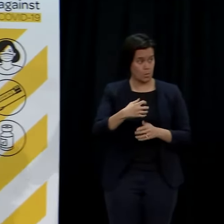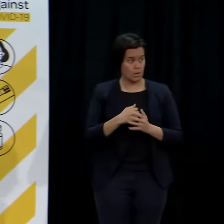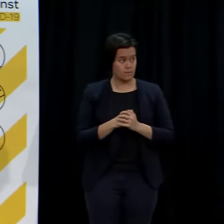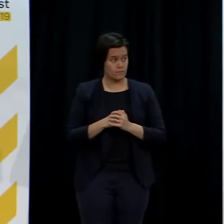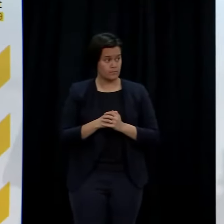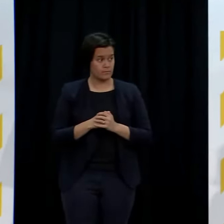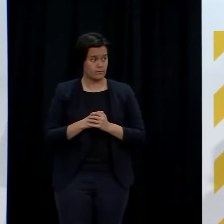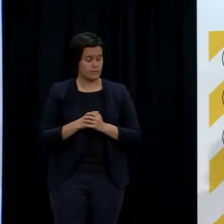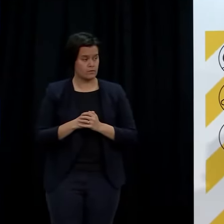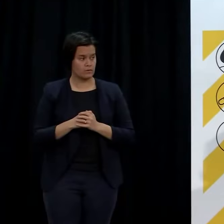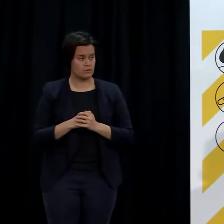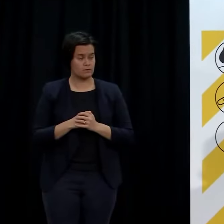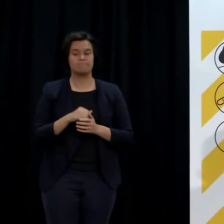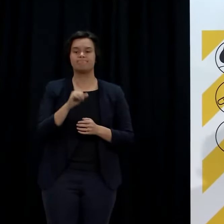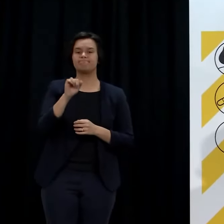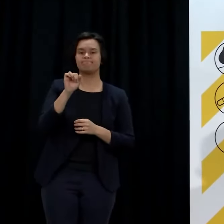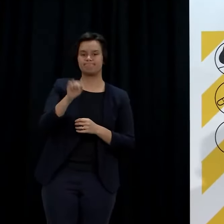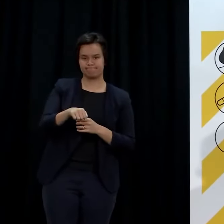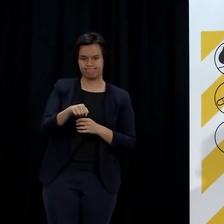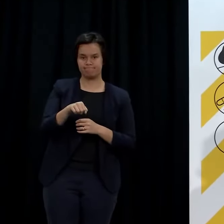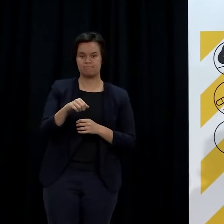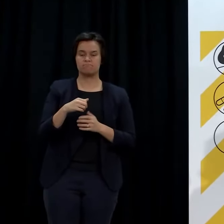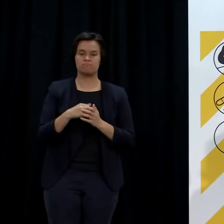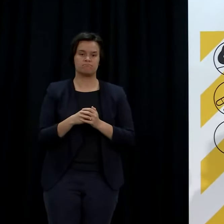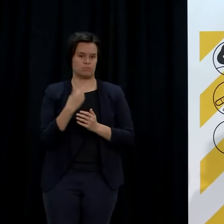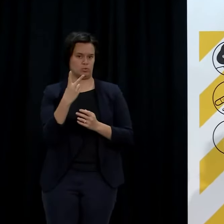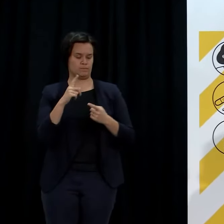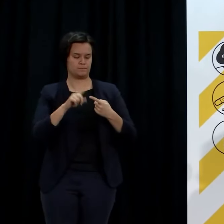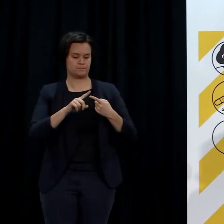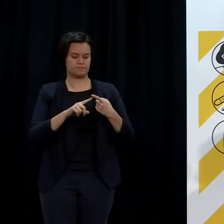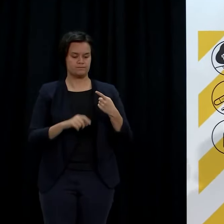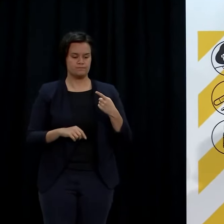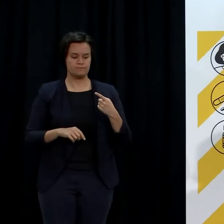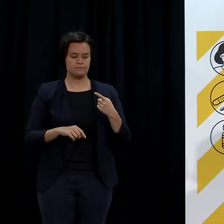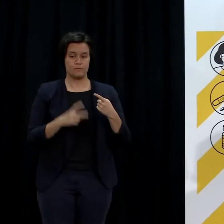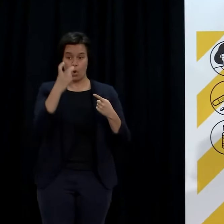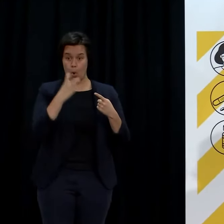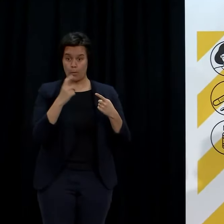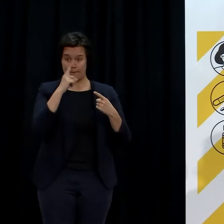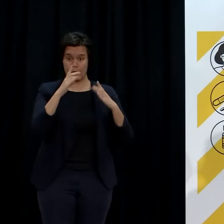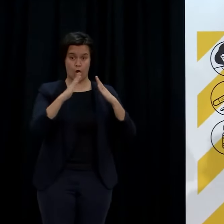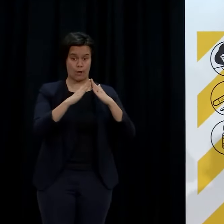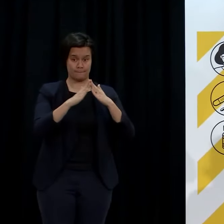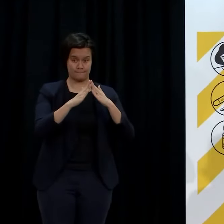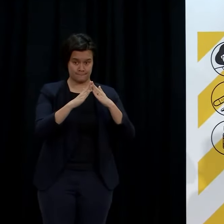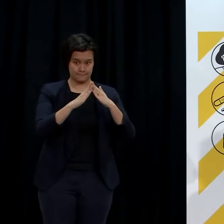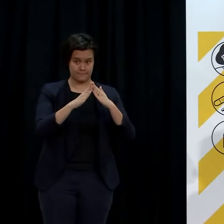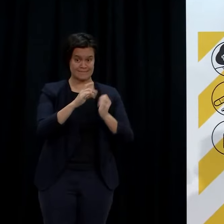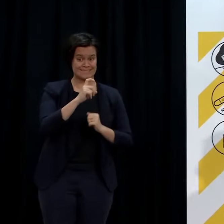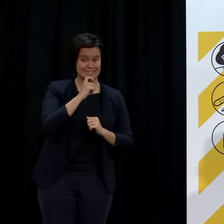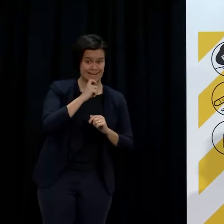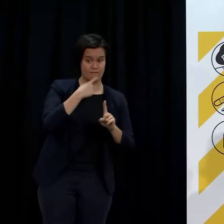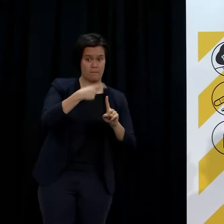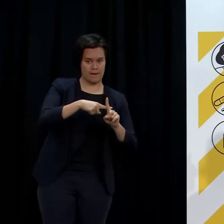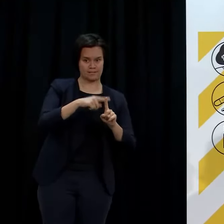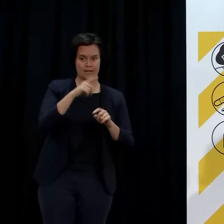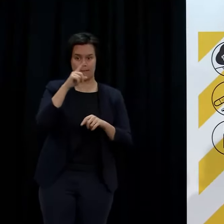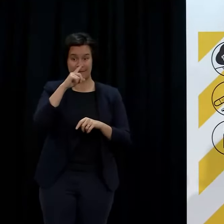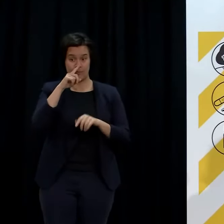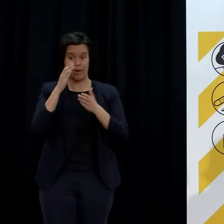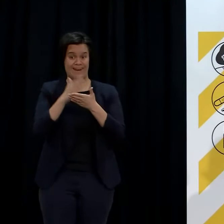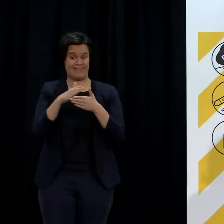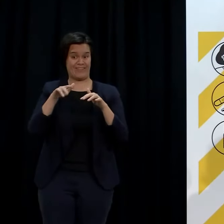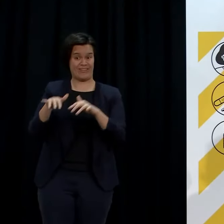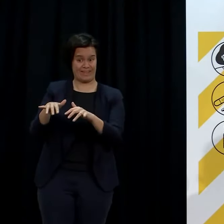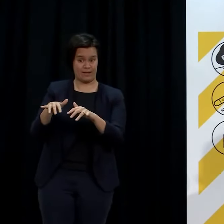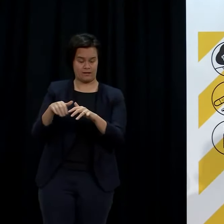couple of comments. The first is, of course, within rest home settings, that often there are residents who are